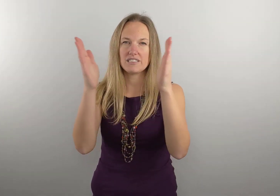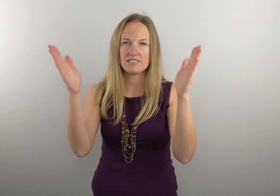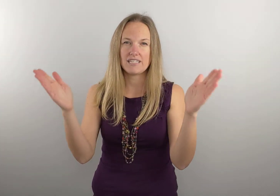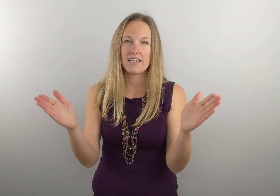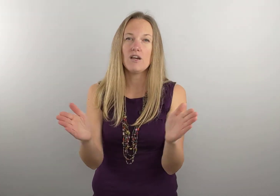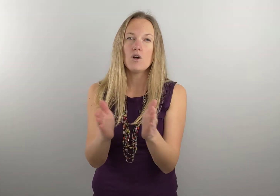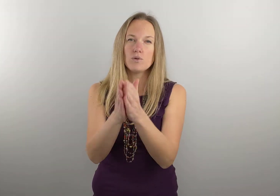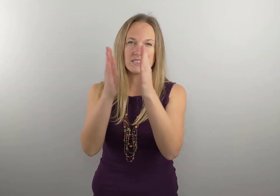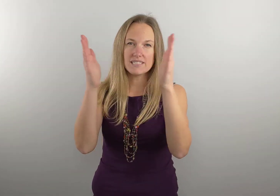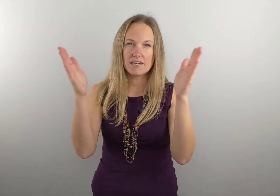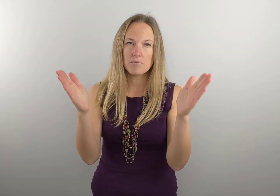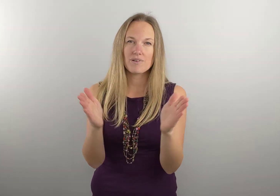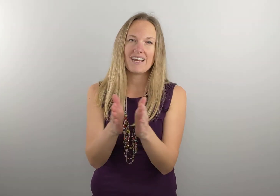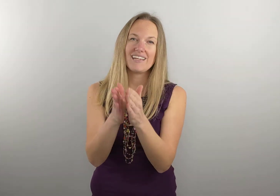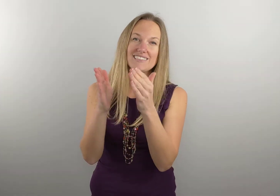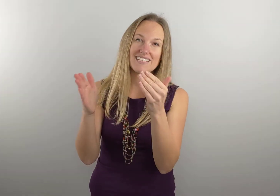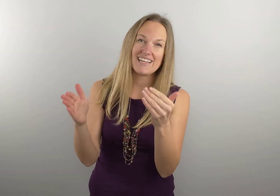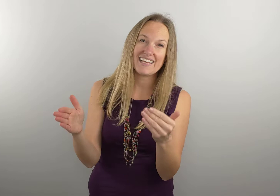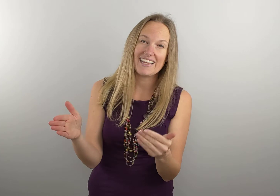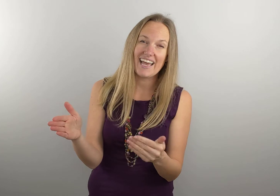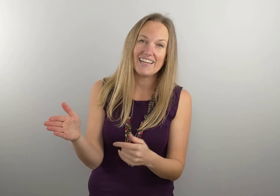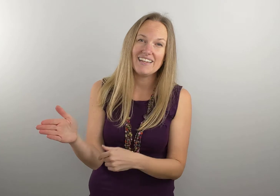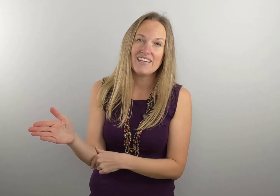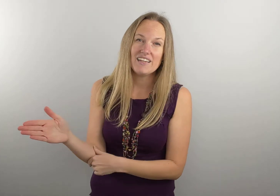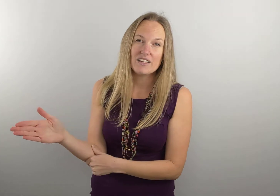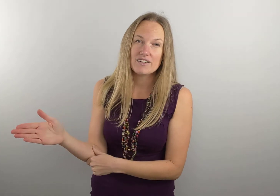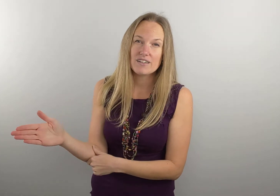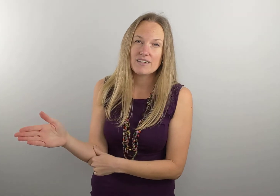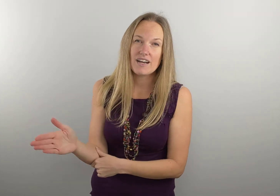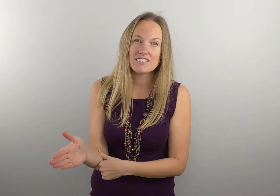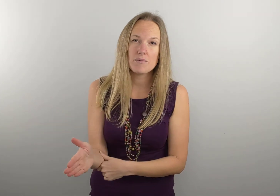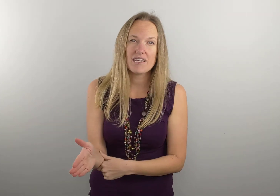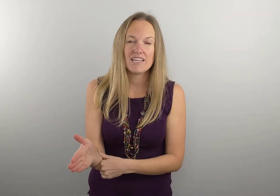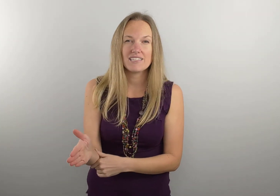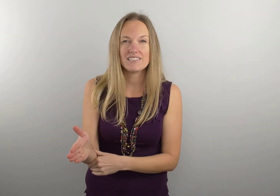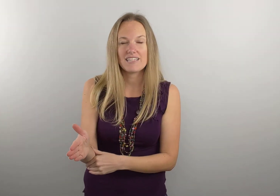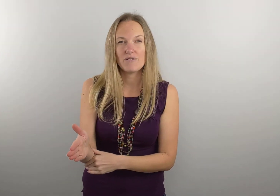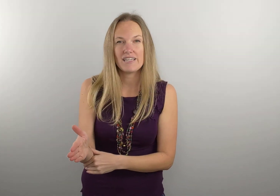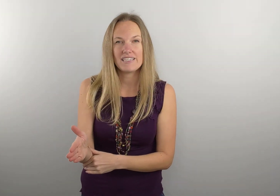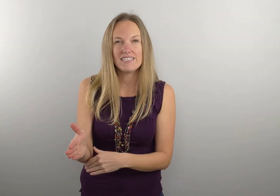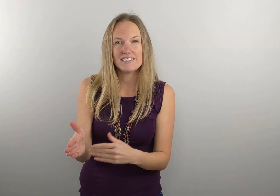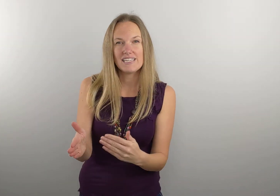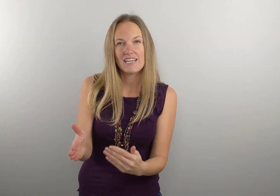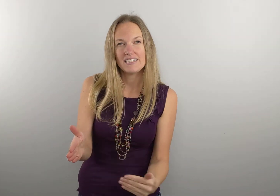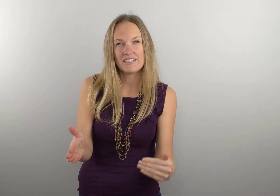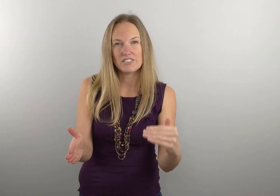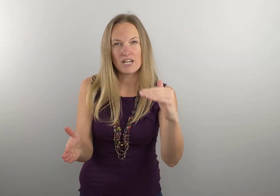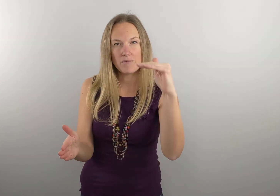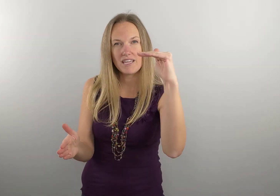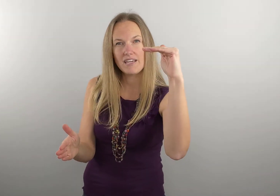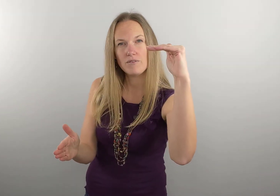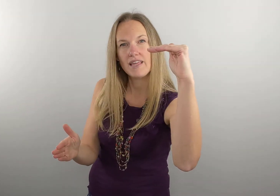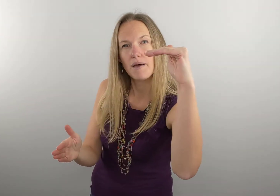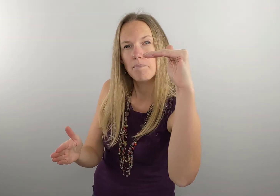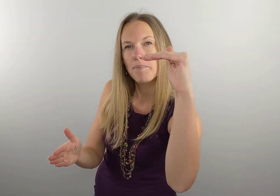to say we'll sing praise. And then again, your non-dominant hand is out like this. And then your dominant hand with that